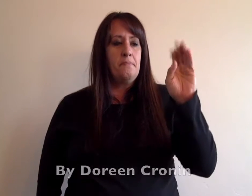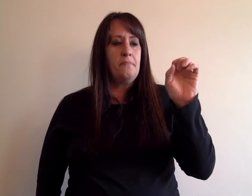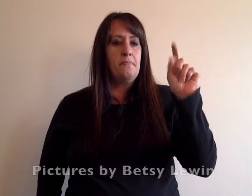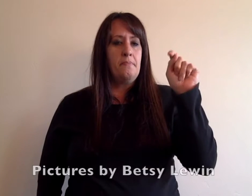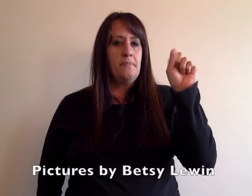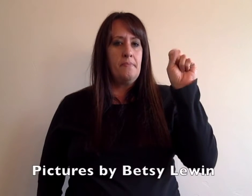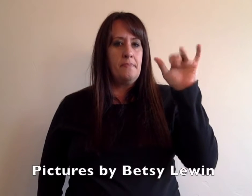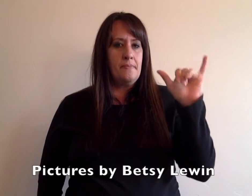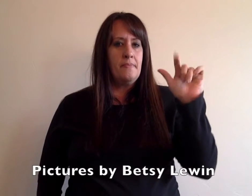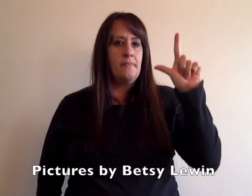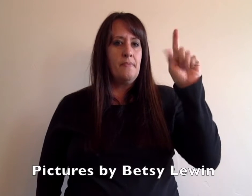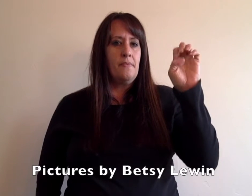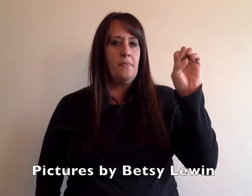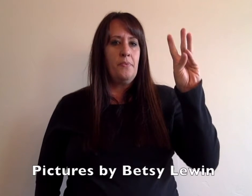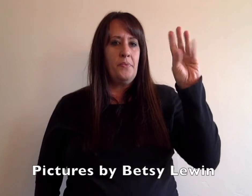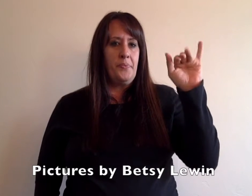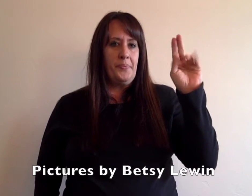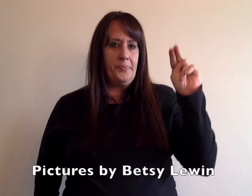by Betsy Lewin